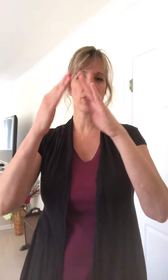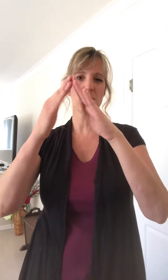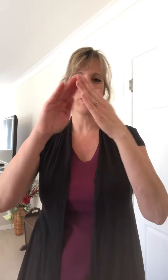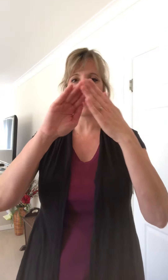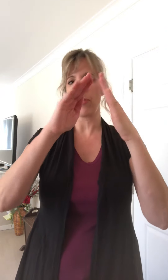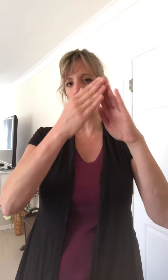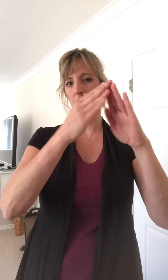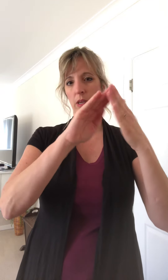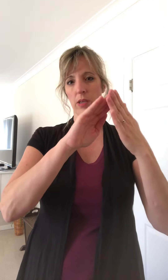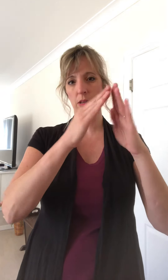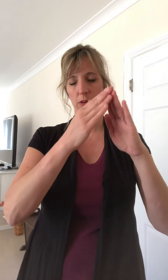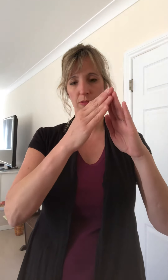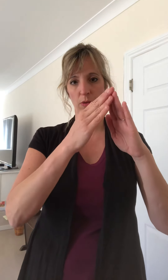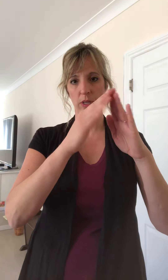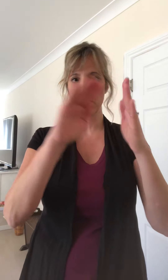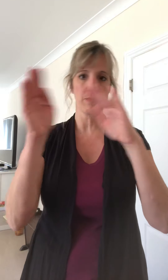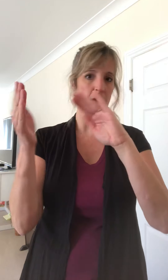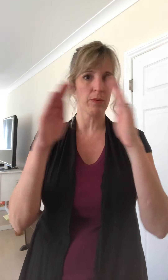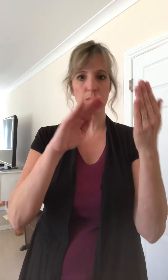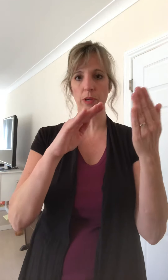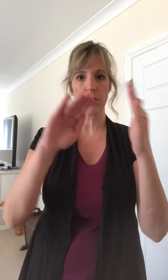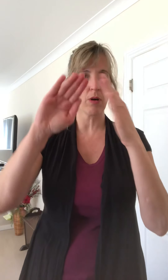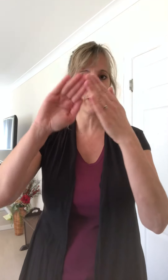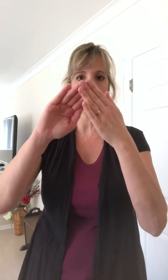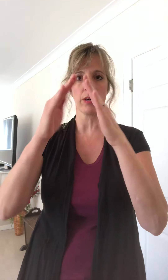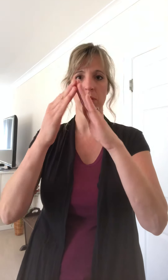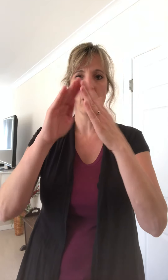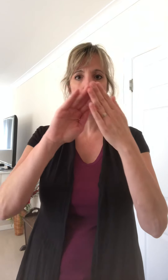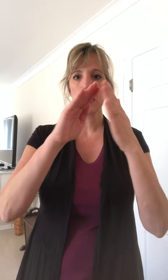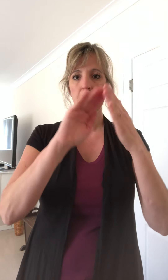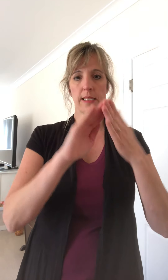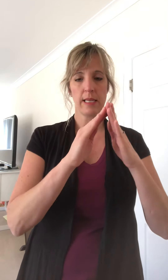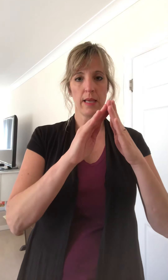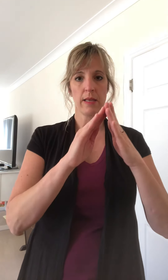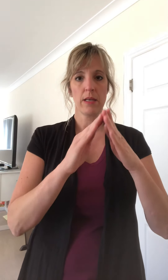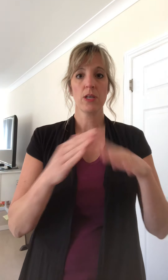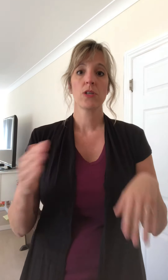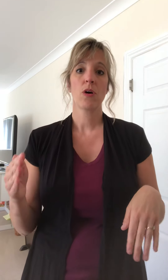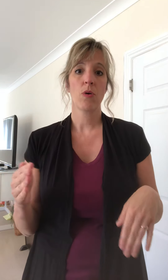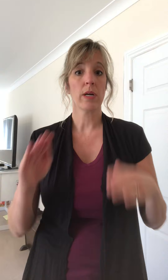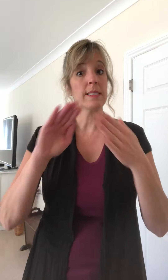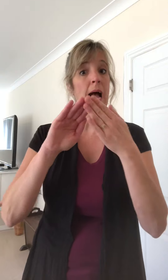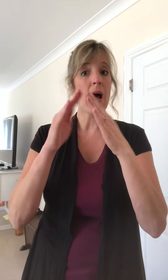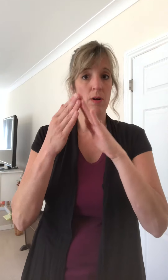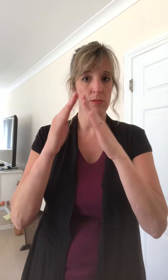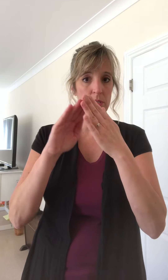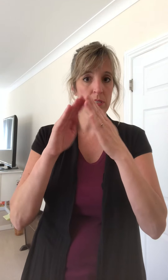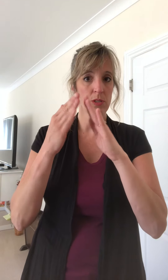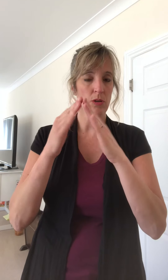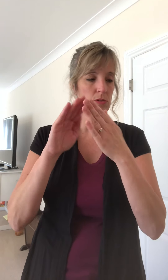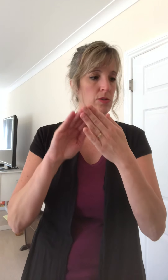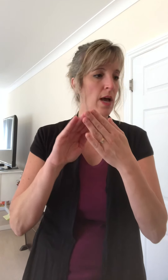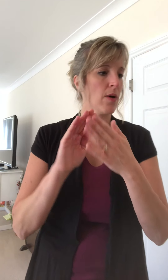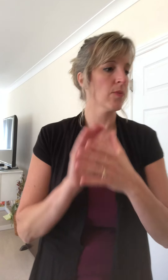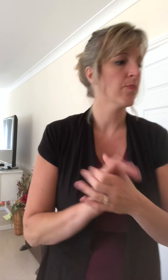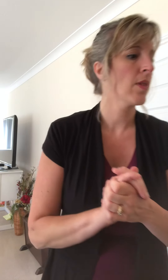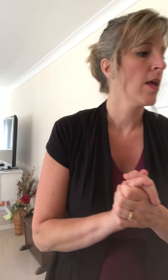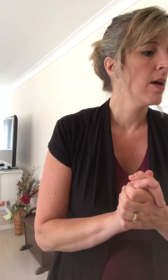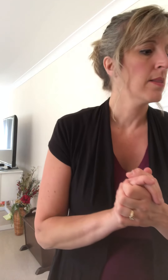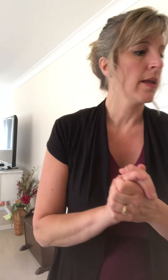do about 3 or 4. It doesn't matter which way you go either. City or town. This is also town. The next